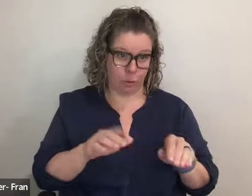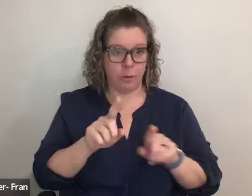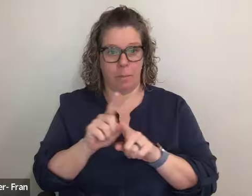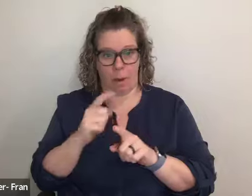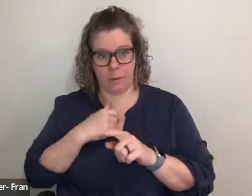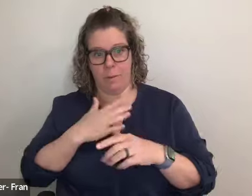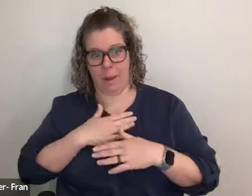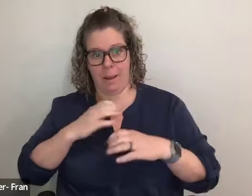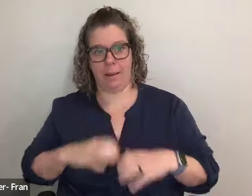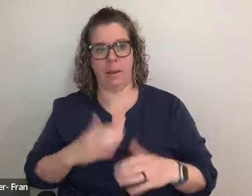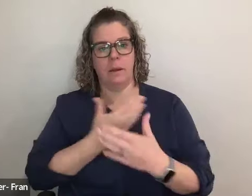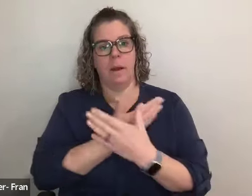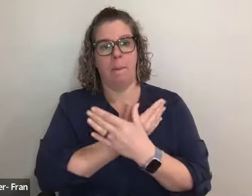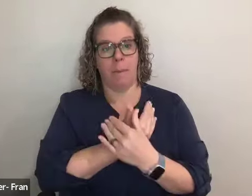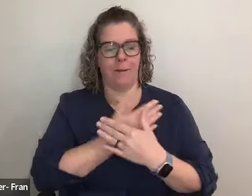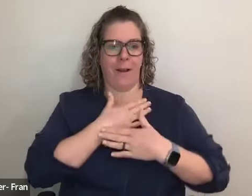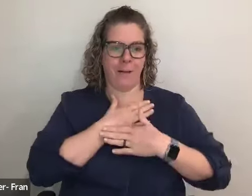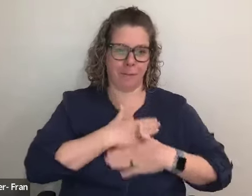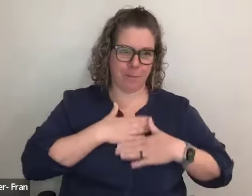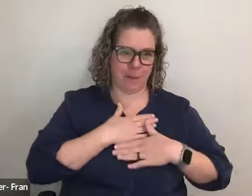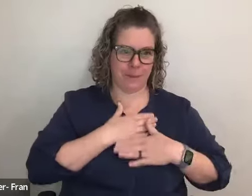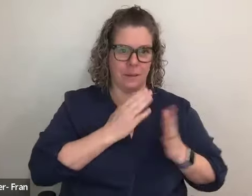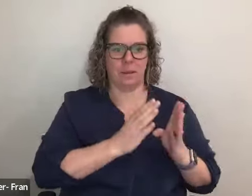with, butterflies for pleasant,